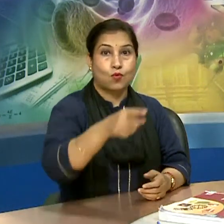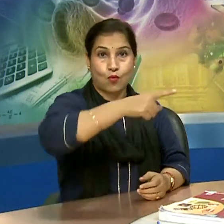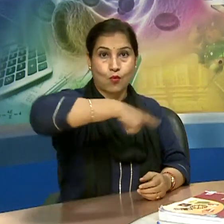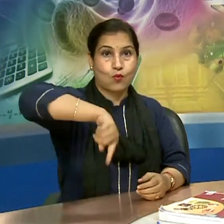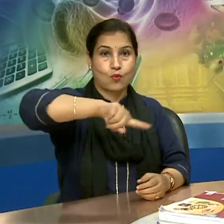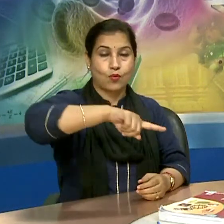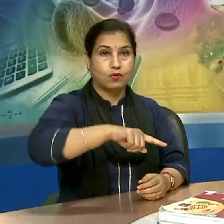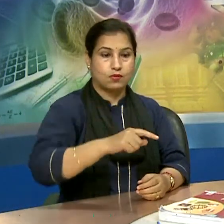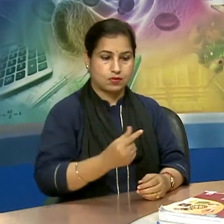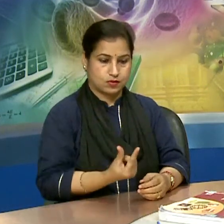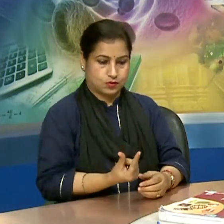Be sure